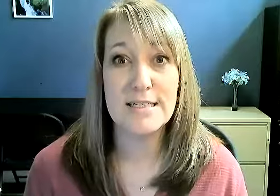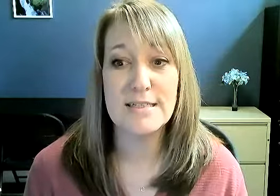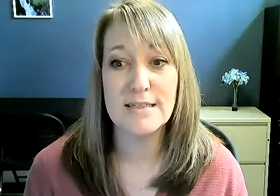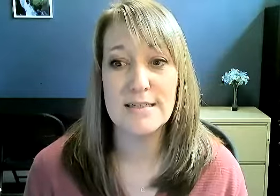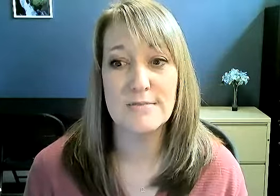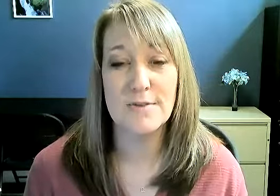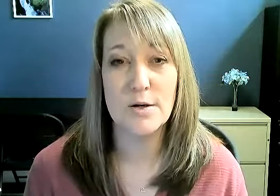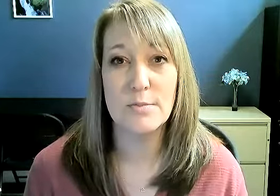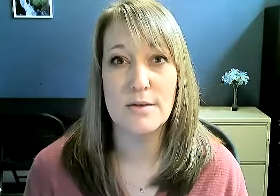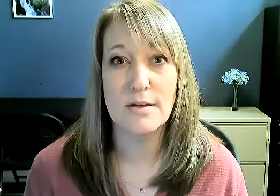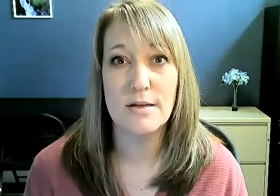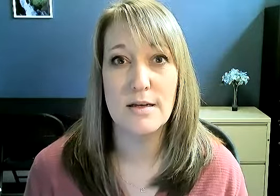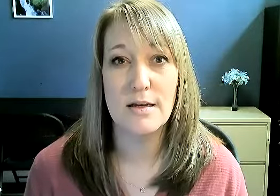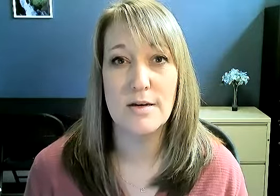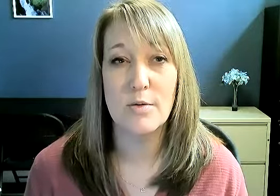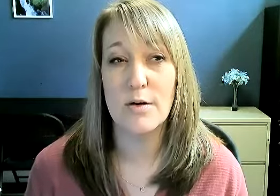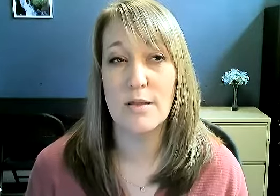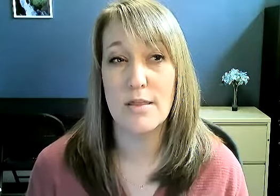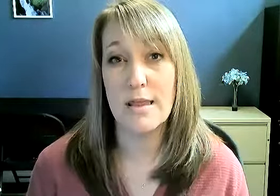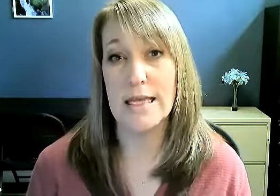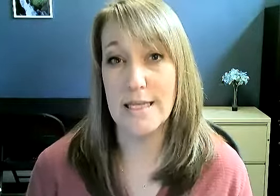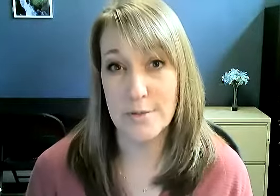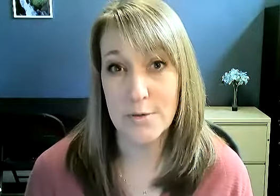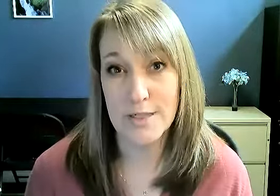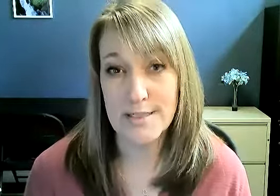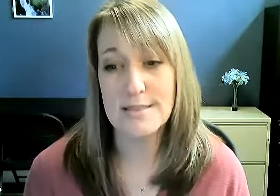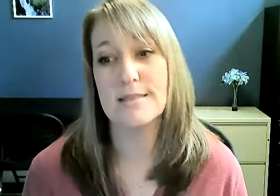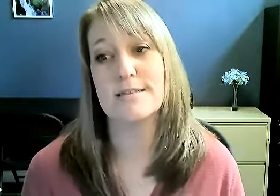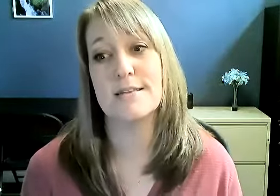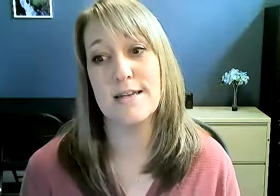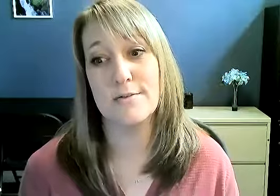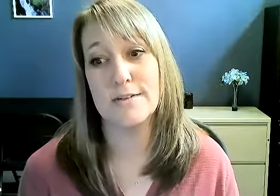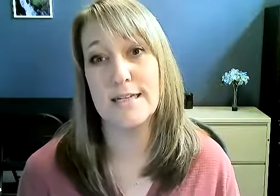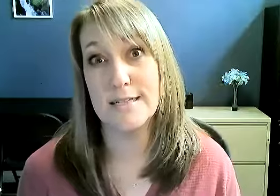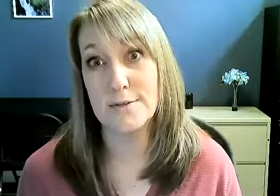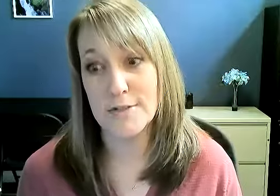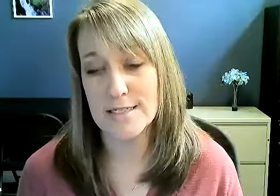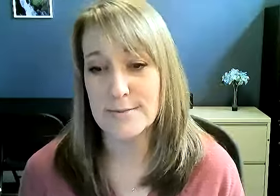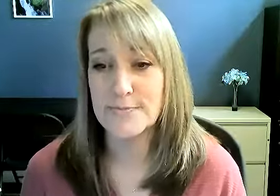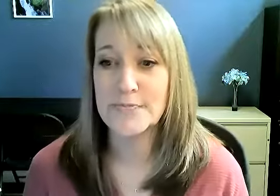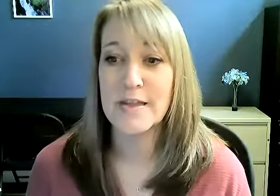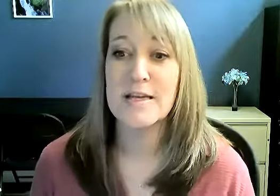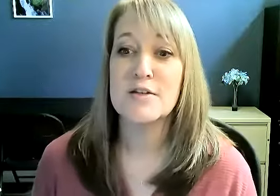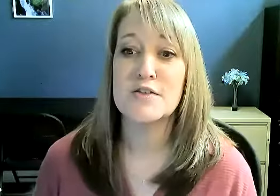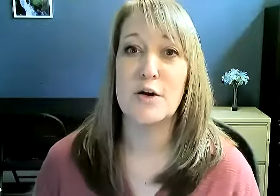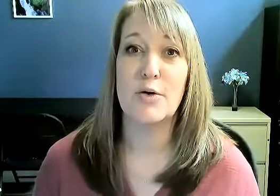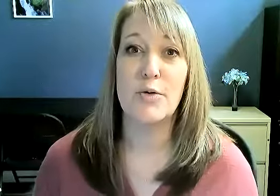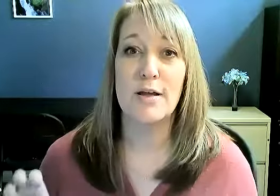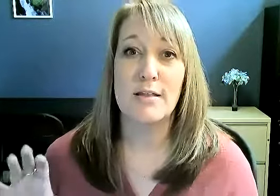Increase is a verb, or the increase is the noun. Increase. So those